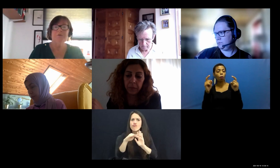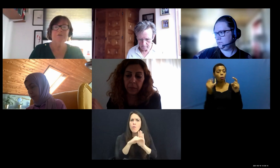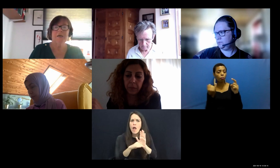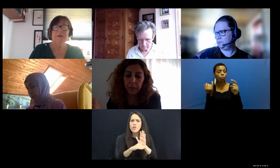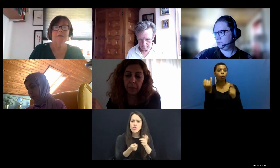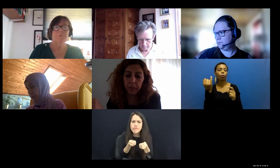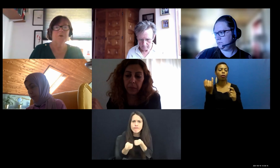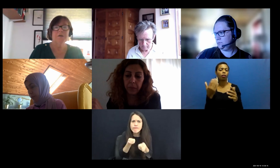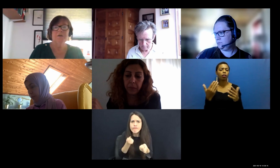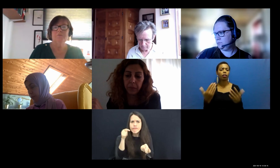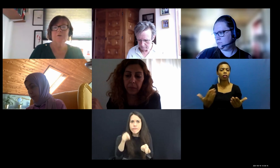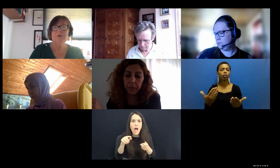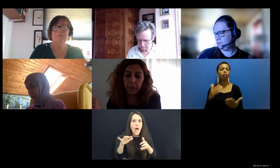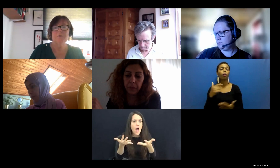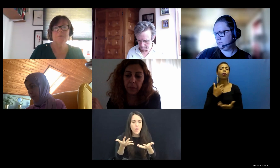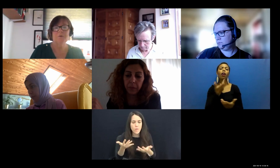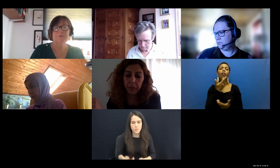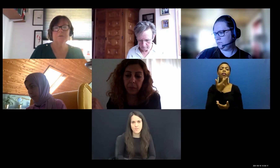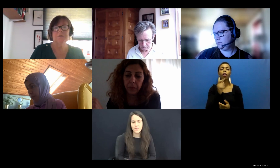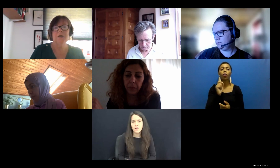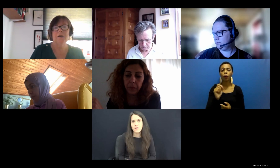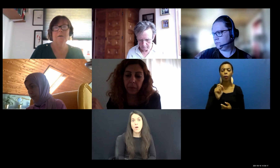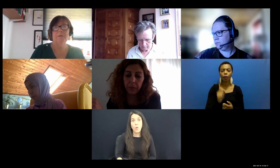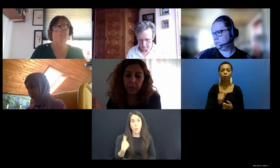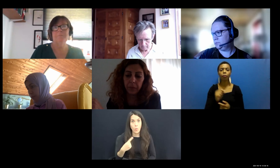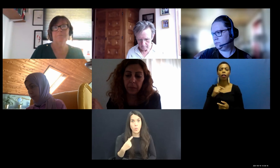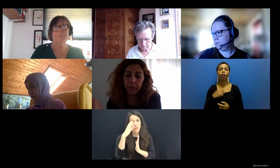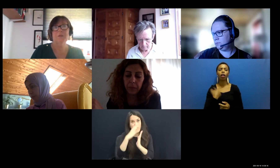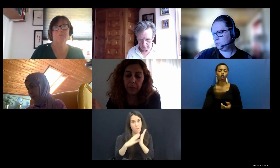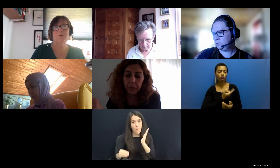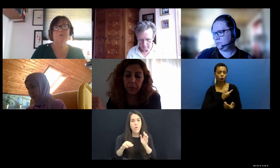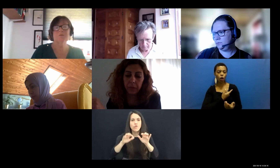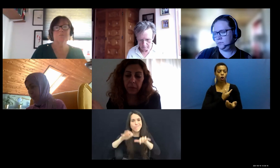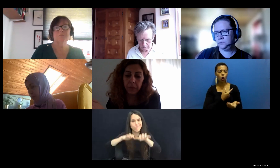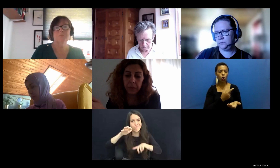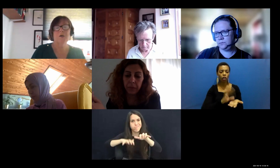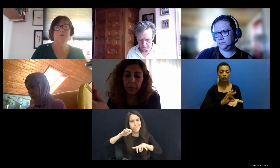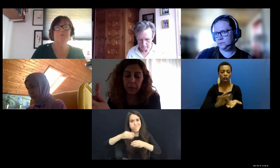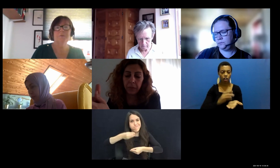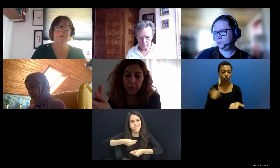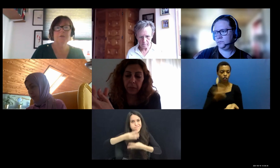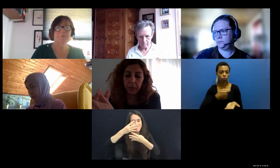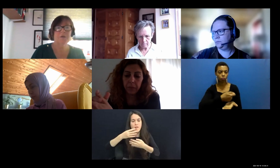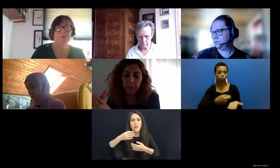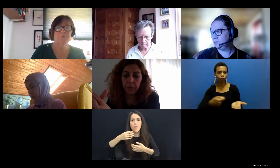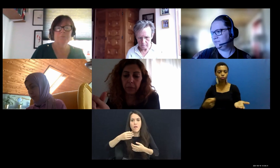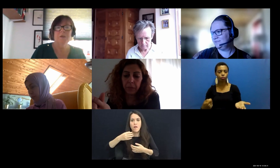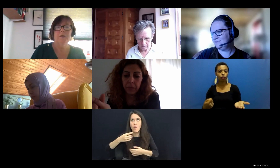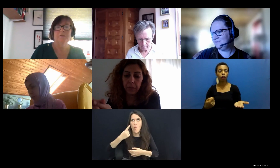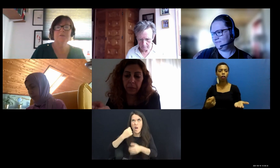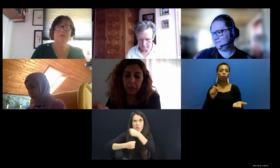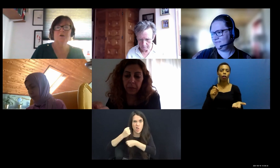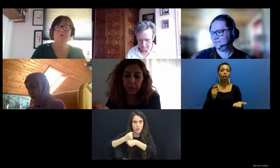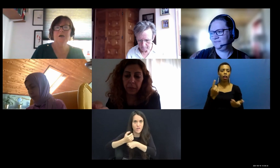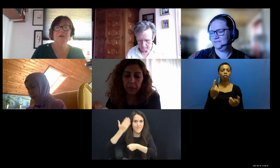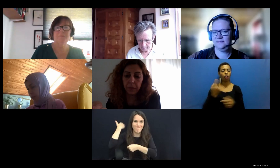I would say that we wrote our reports, it was over a year ago.